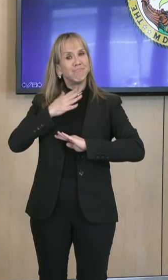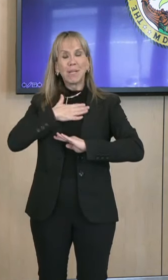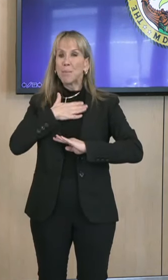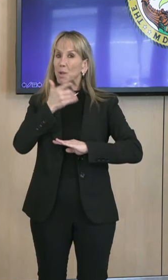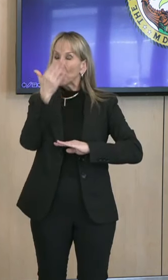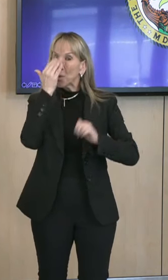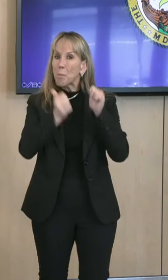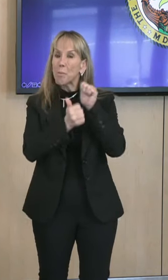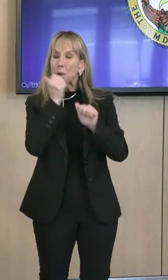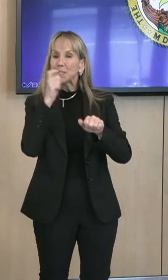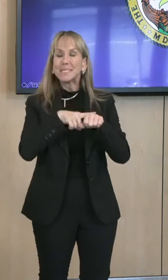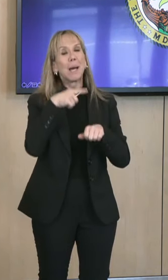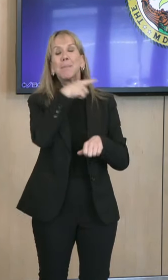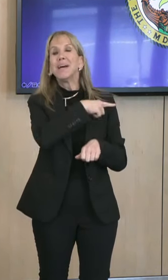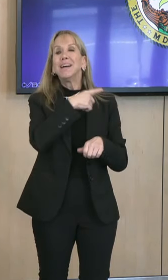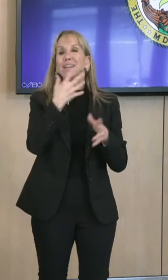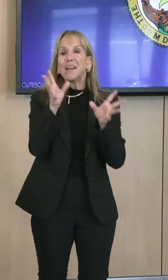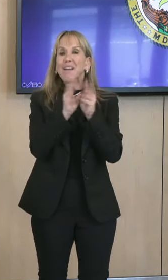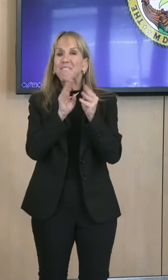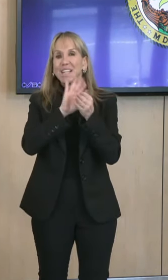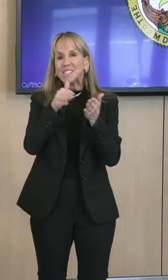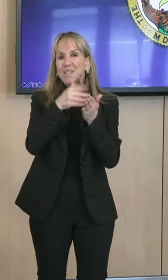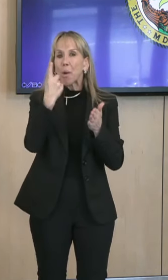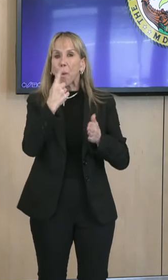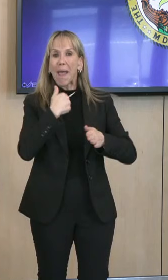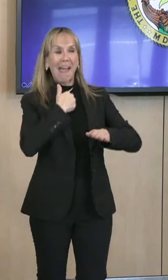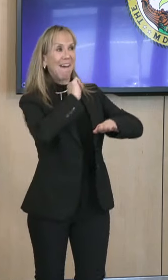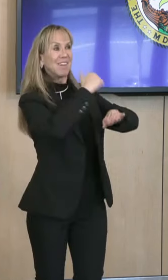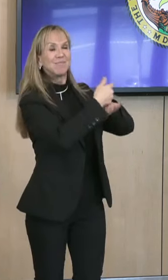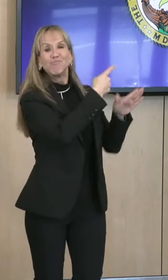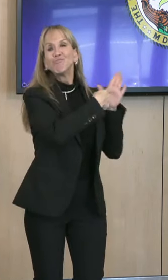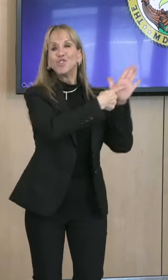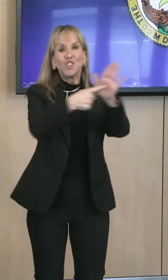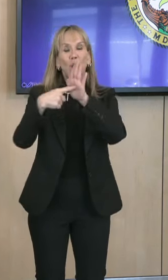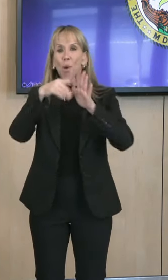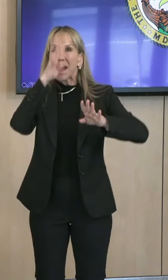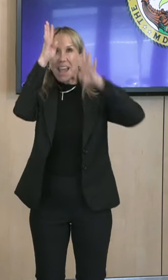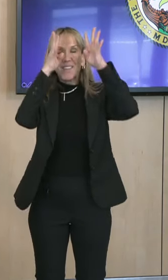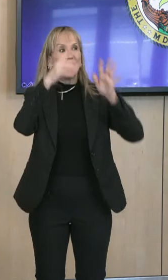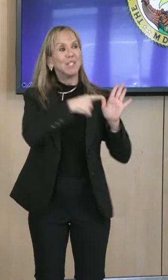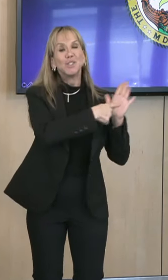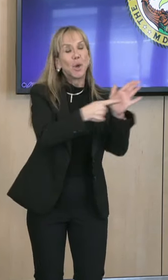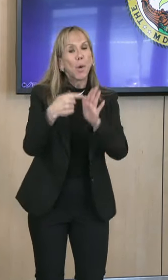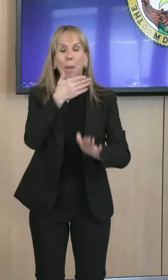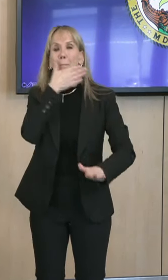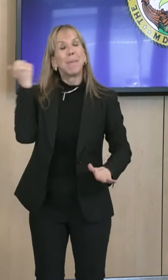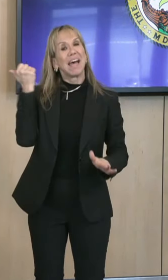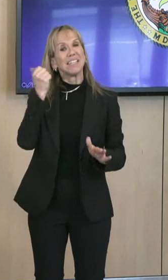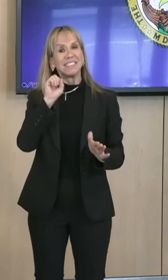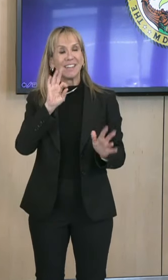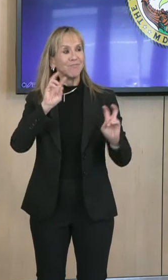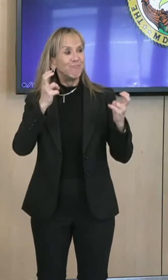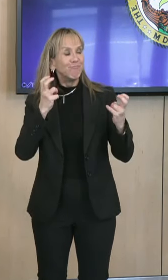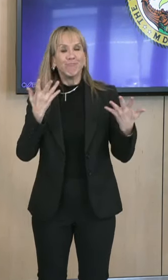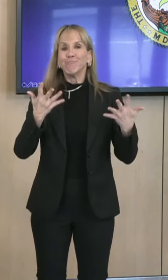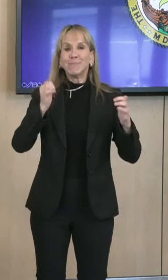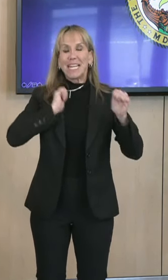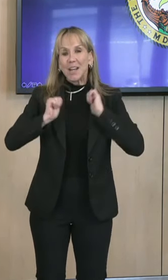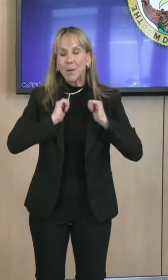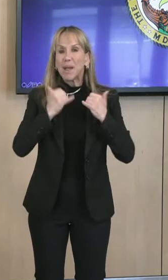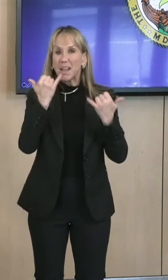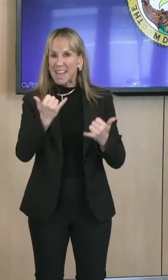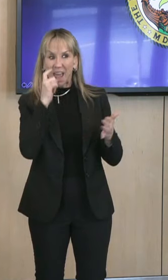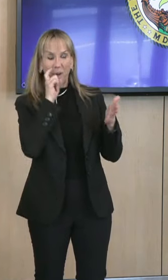usually showcases the best of innovation and entertainment and hospitality is now going to showcase the very best of compassion,